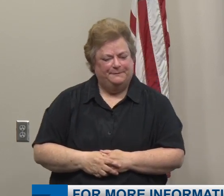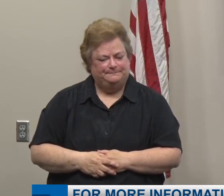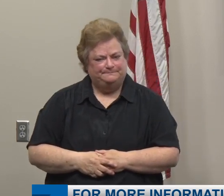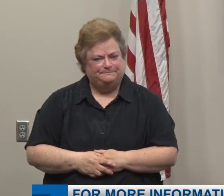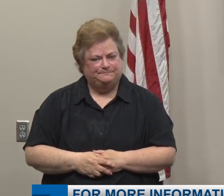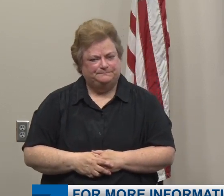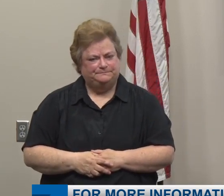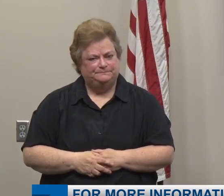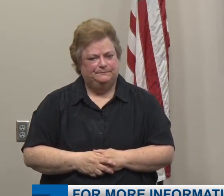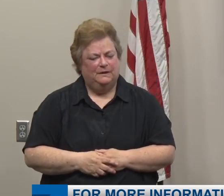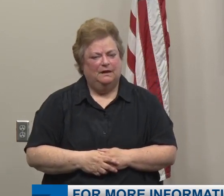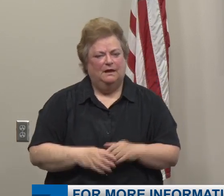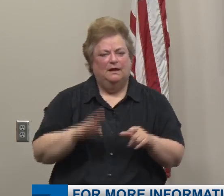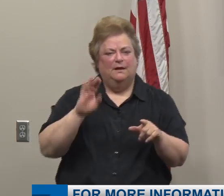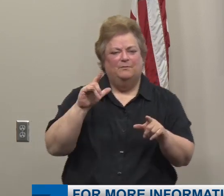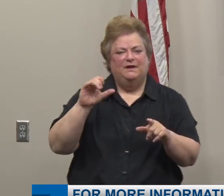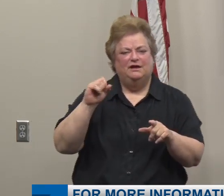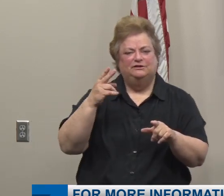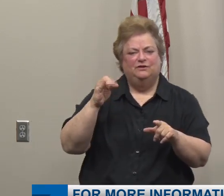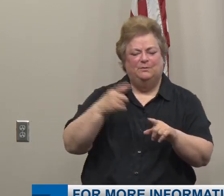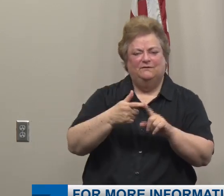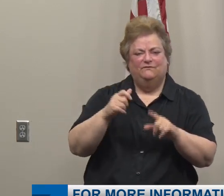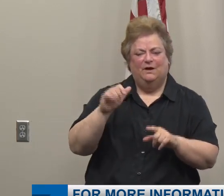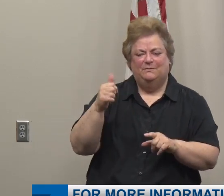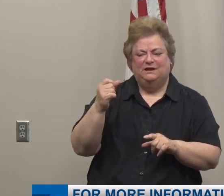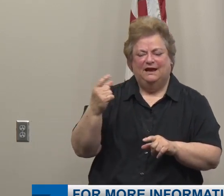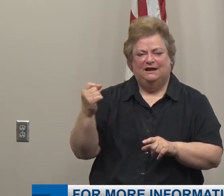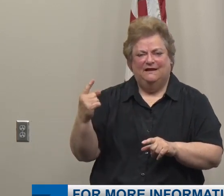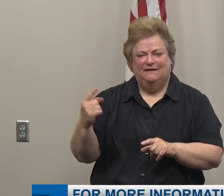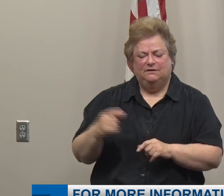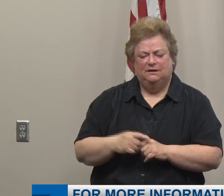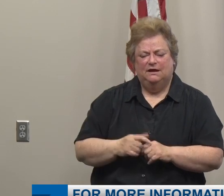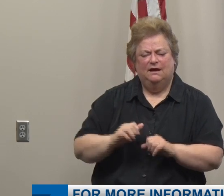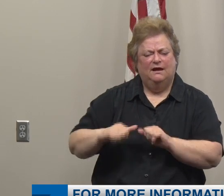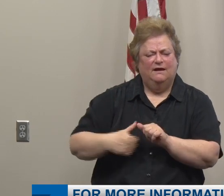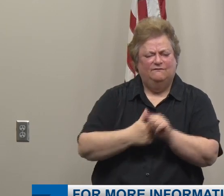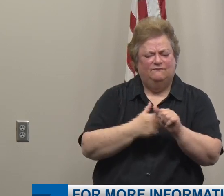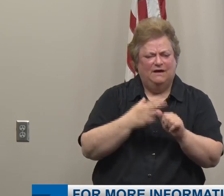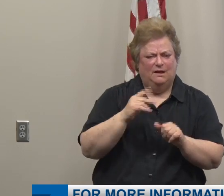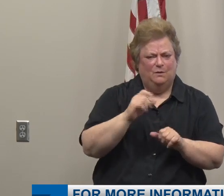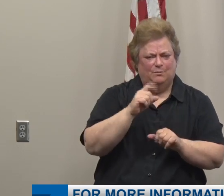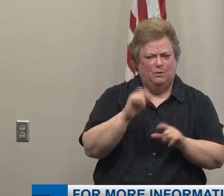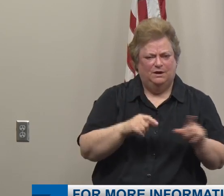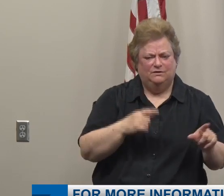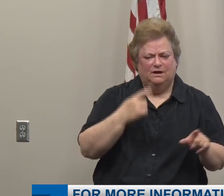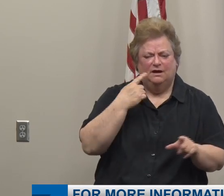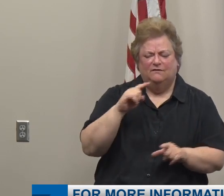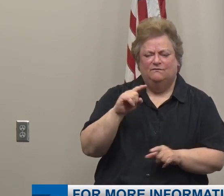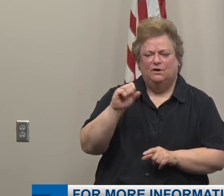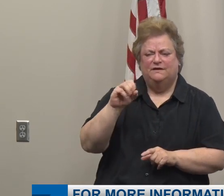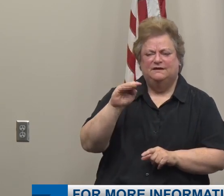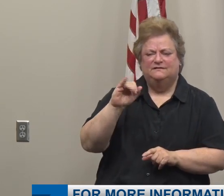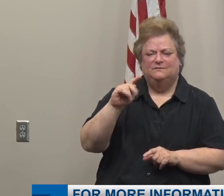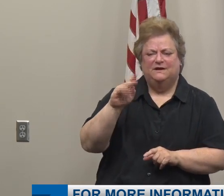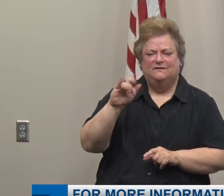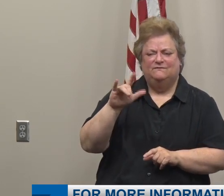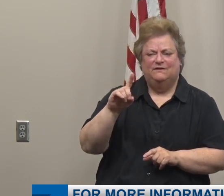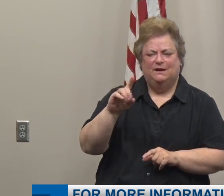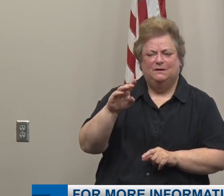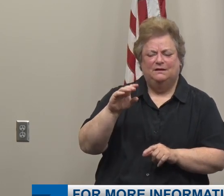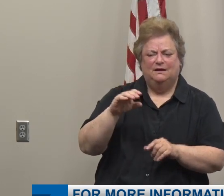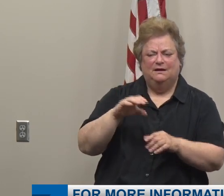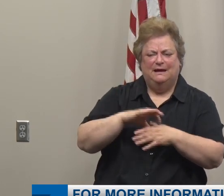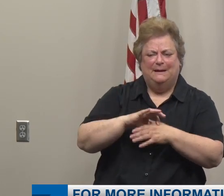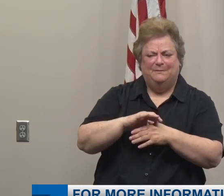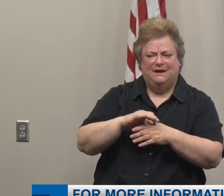director Lopez this is Bill Shurmur with 10 11 quick follow-up for you on the Smithfield meatpacking plant do you know how many of